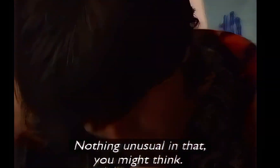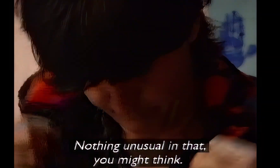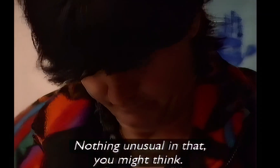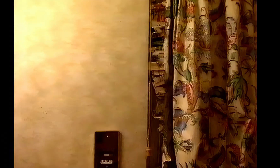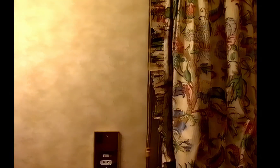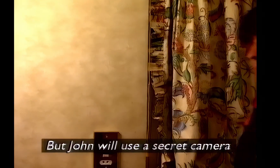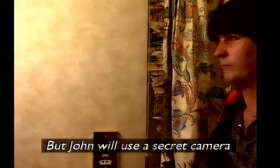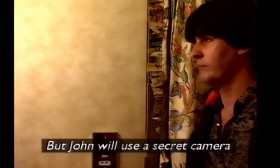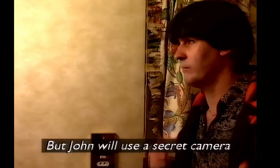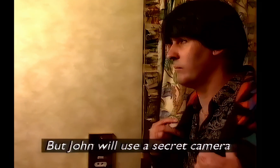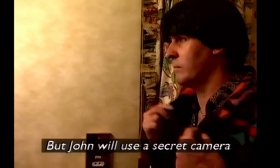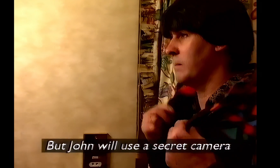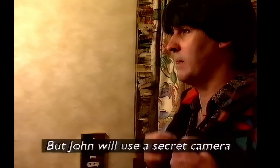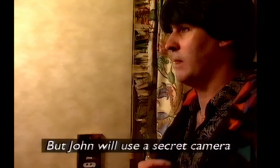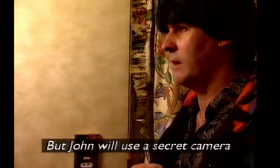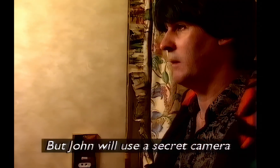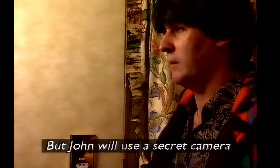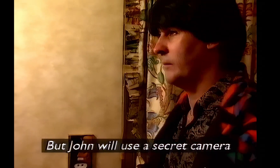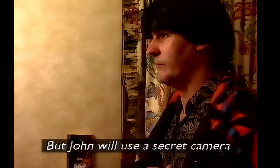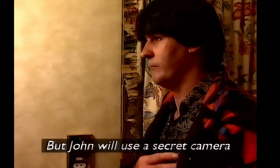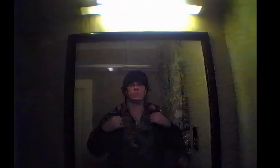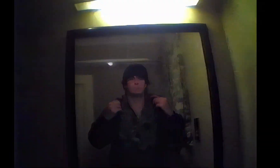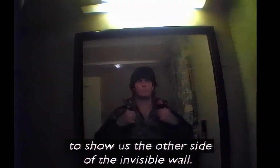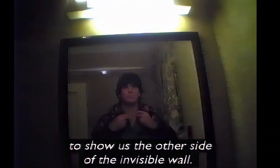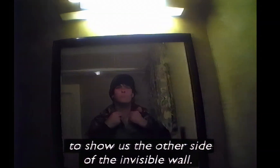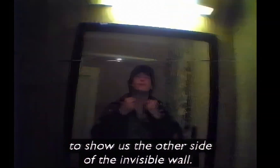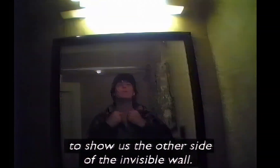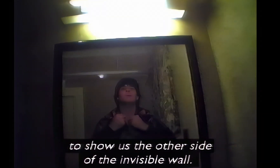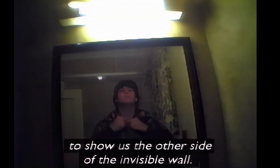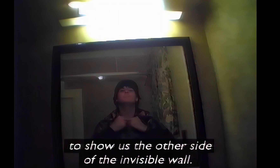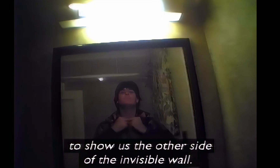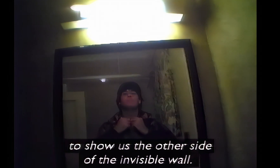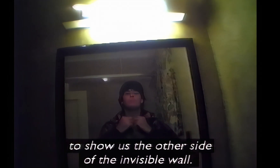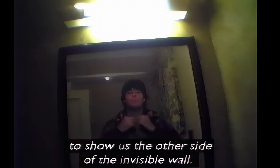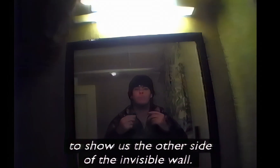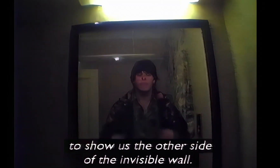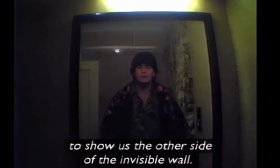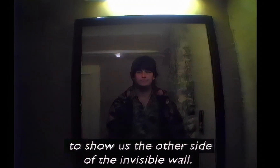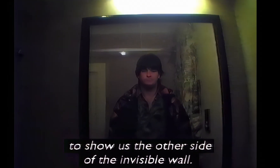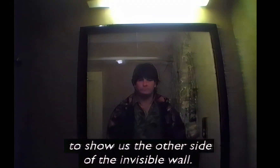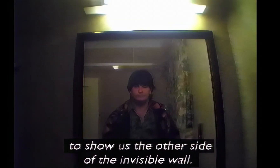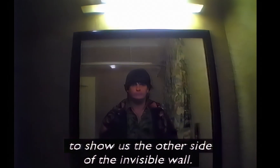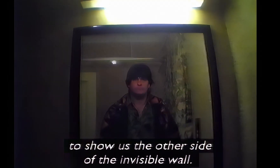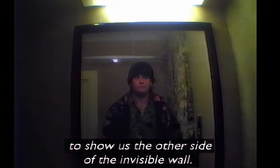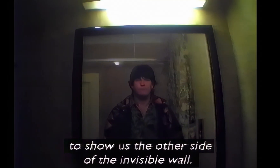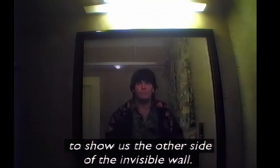But tonight is different. Tonight John will be using a secret camera to show us the other side of the invisible wall.